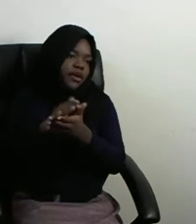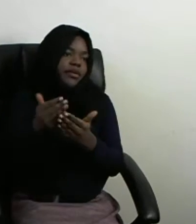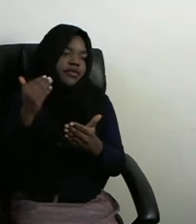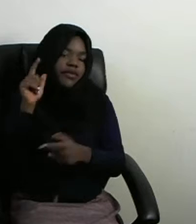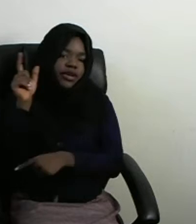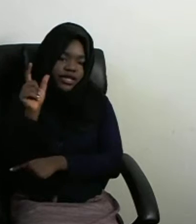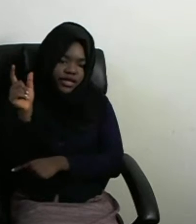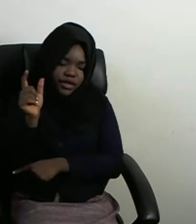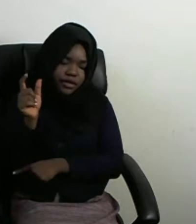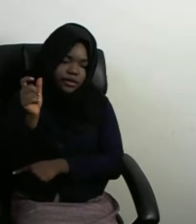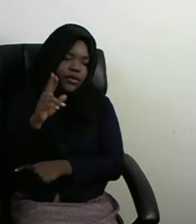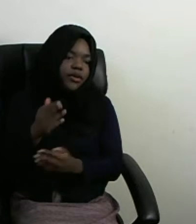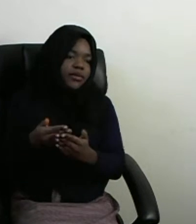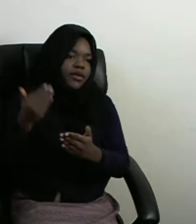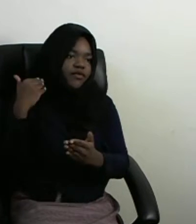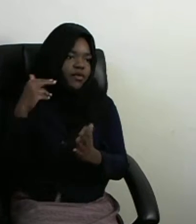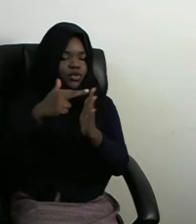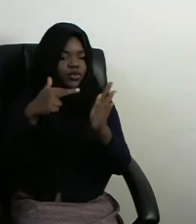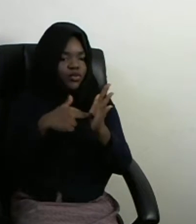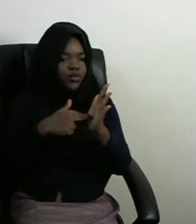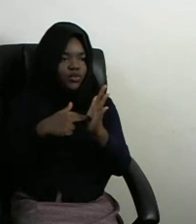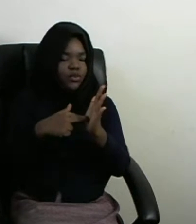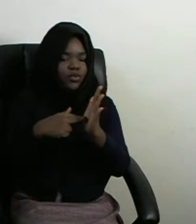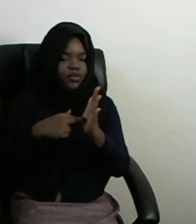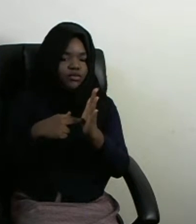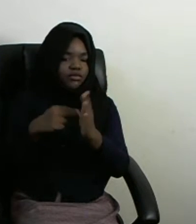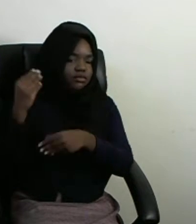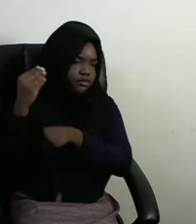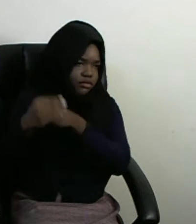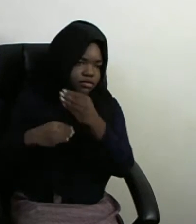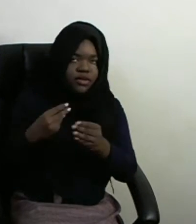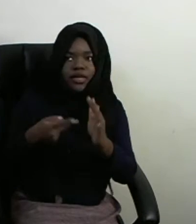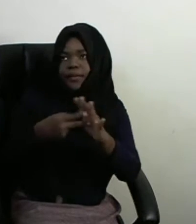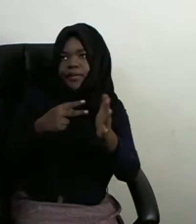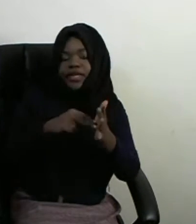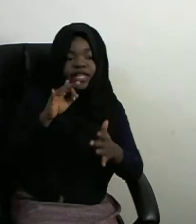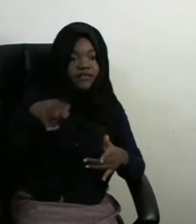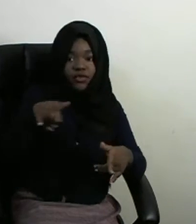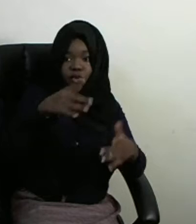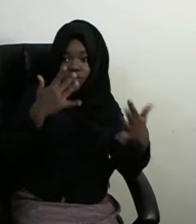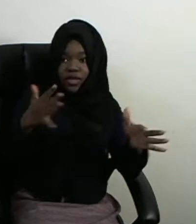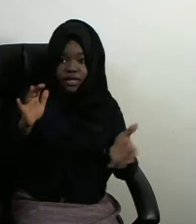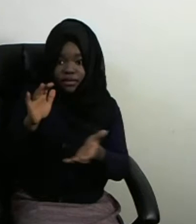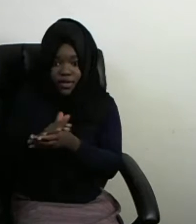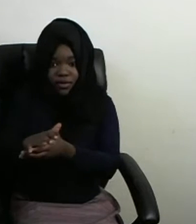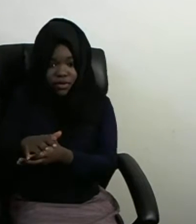you have done this before the rule came in. Meaning, if you already